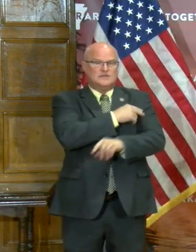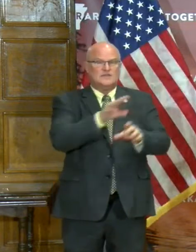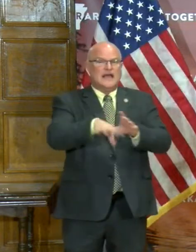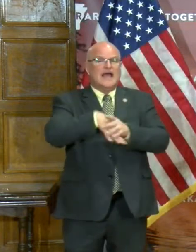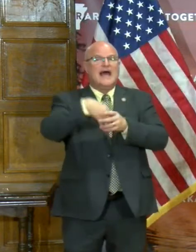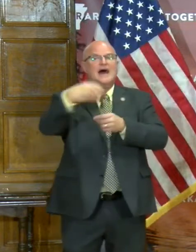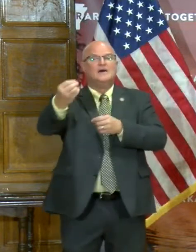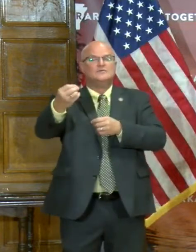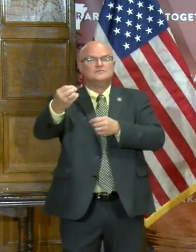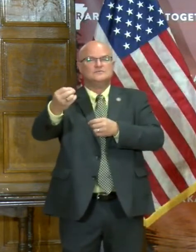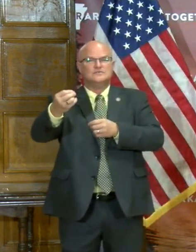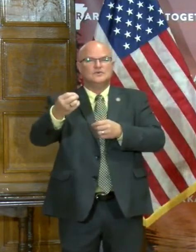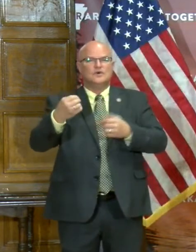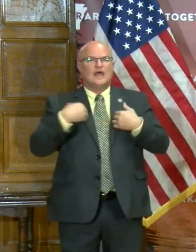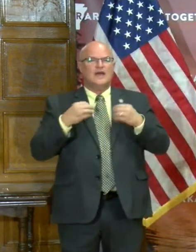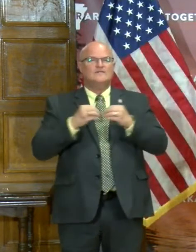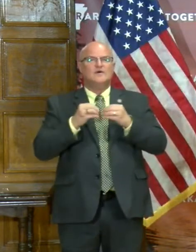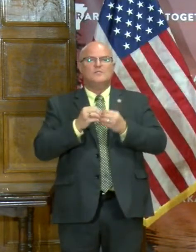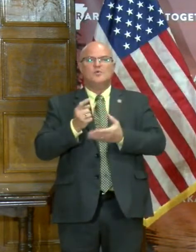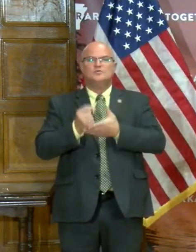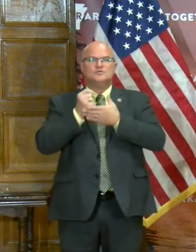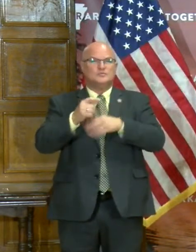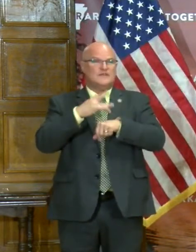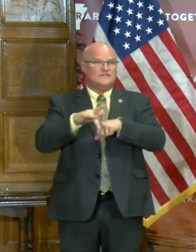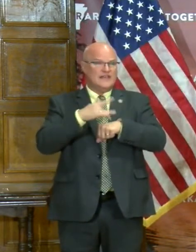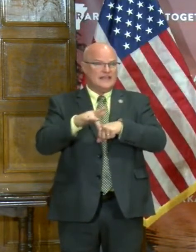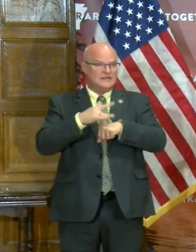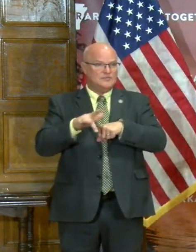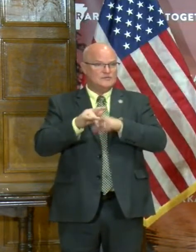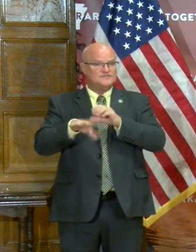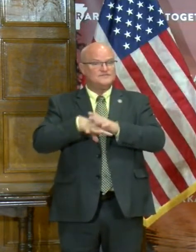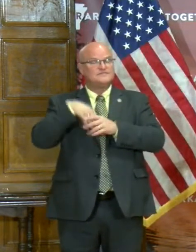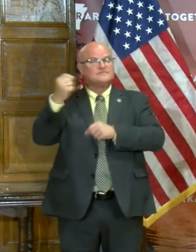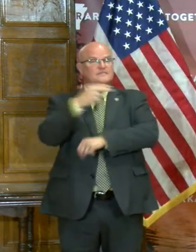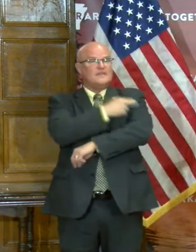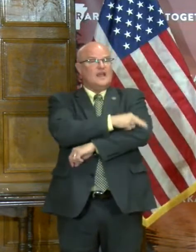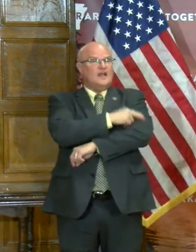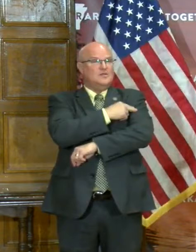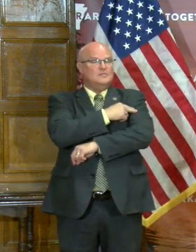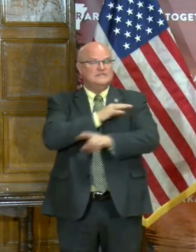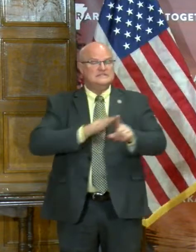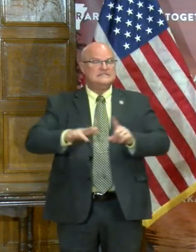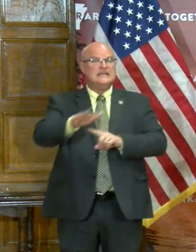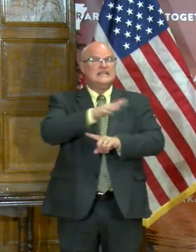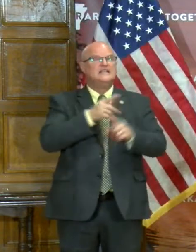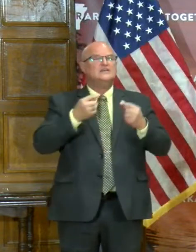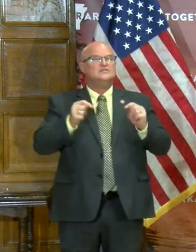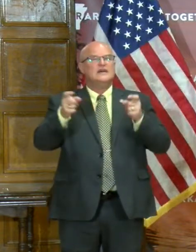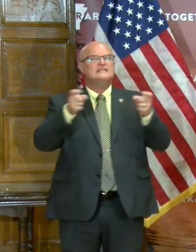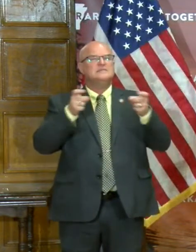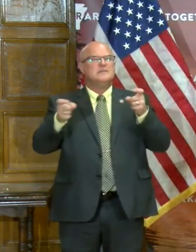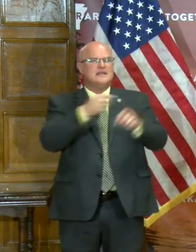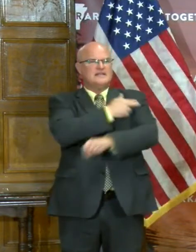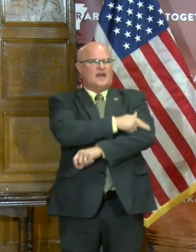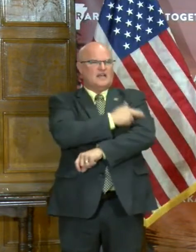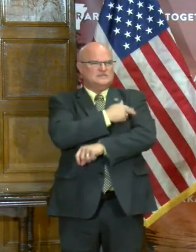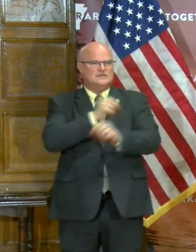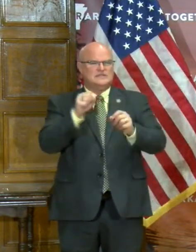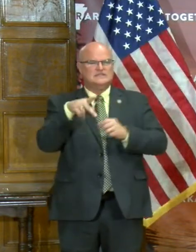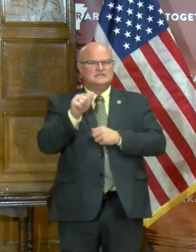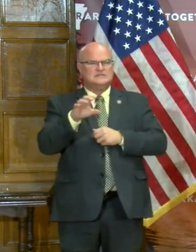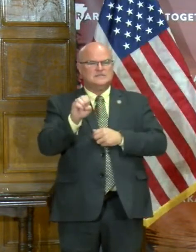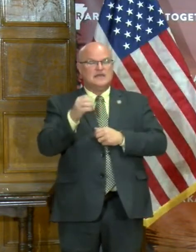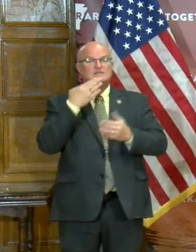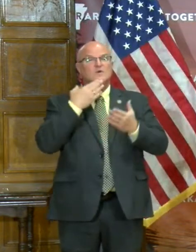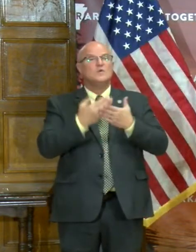out? How can we have more treatments that are available outside of the hospital setting? Trying to manage the hospital space well,